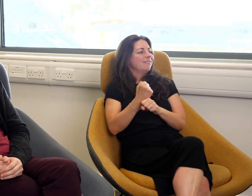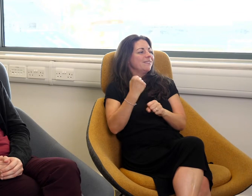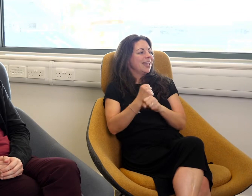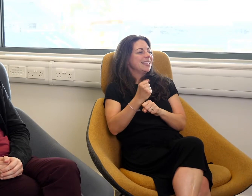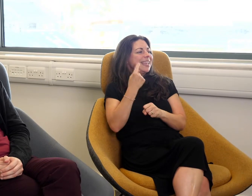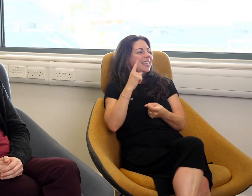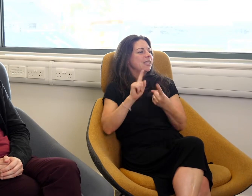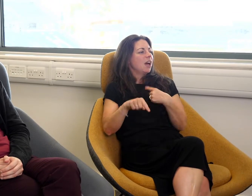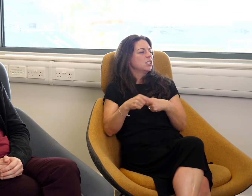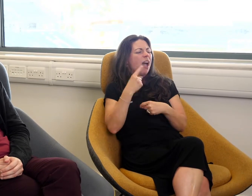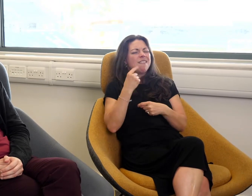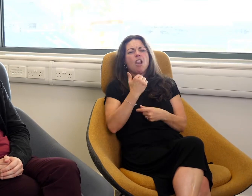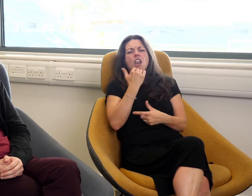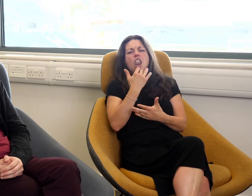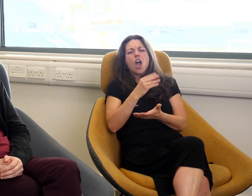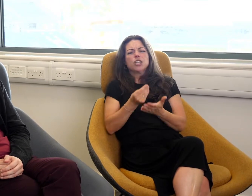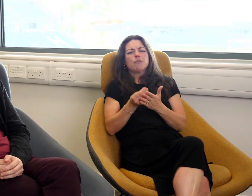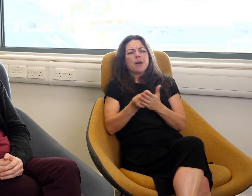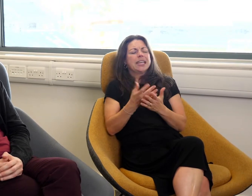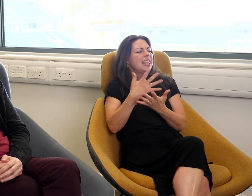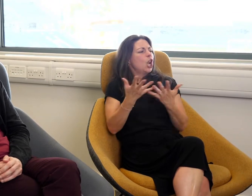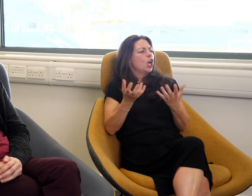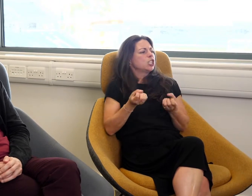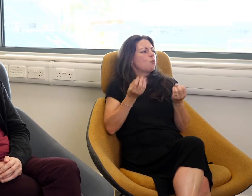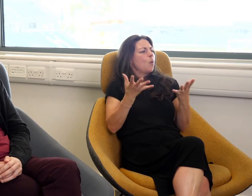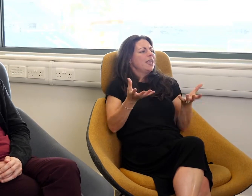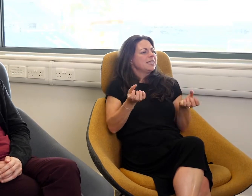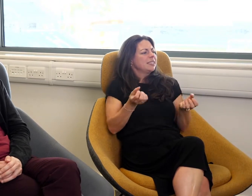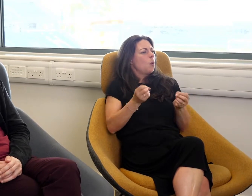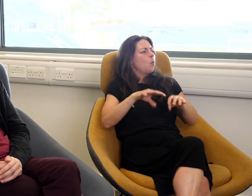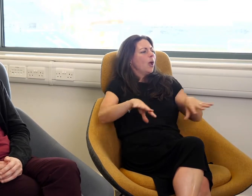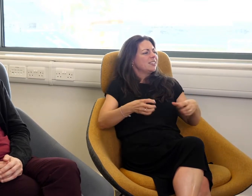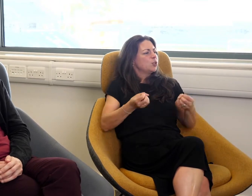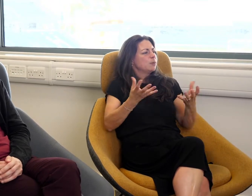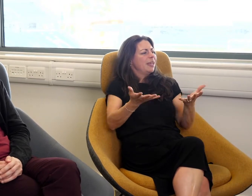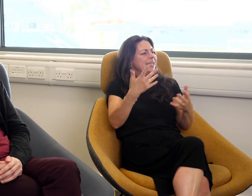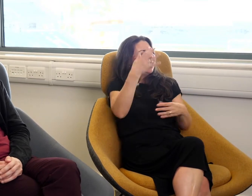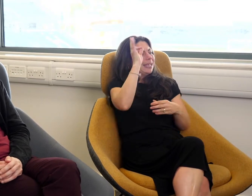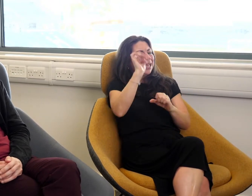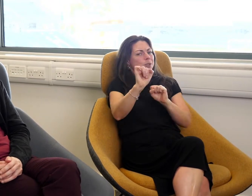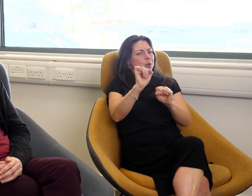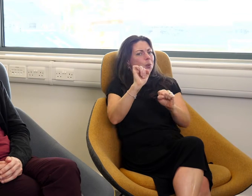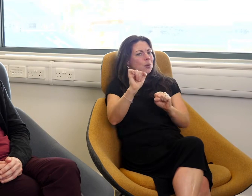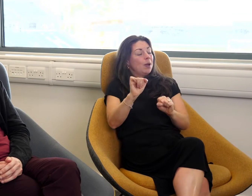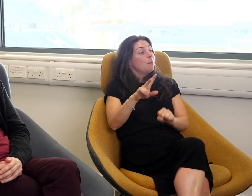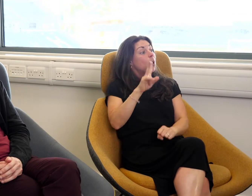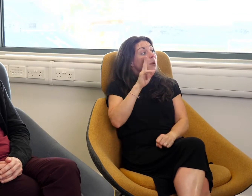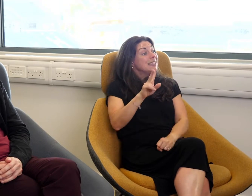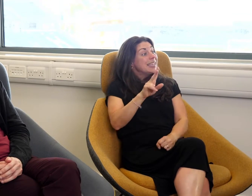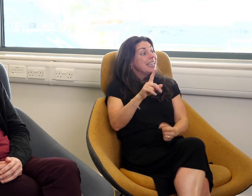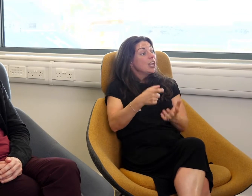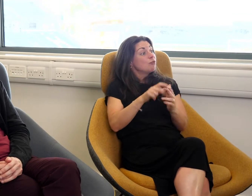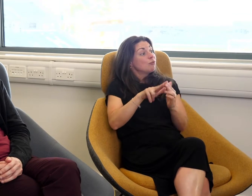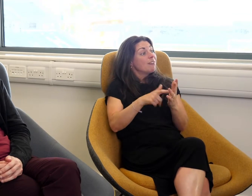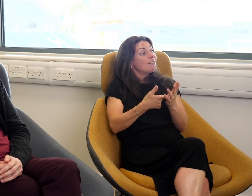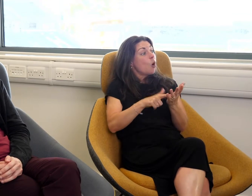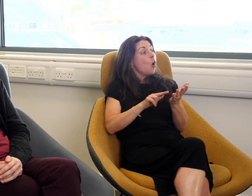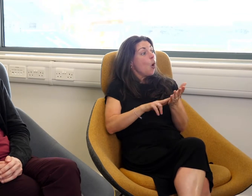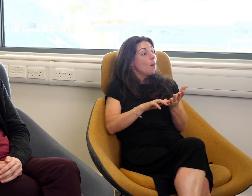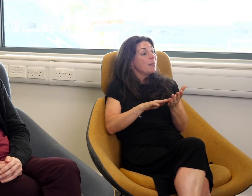there's loads of wasteful spending going on in councils. But what we're seeing is that after they've been elected to those councils, suddenly they can't find any of that wasteful spending